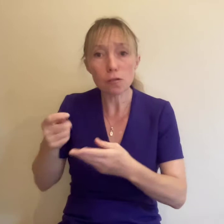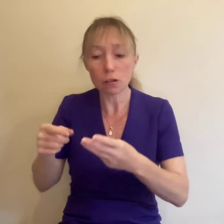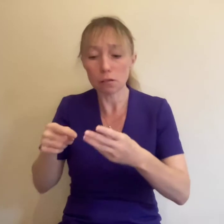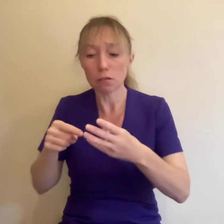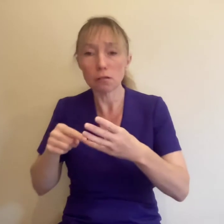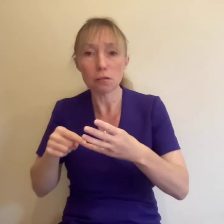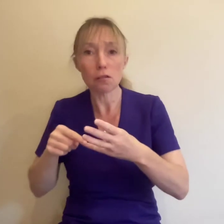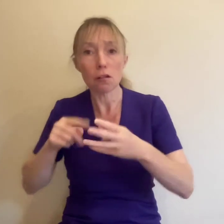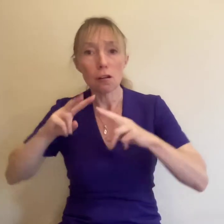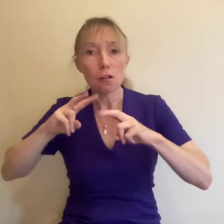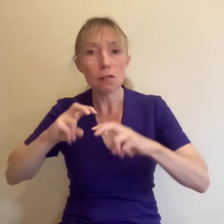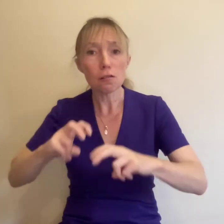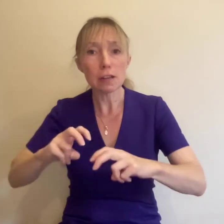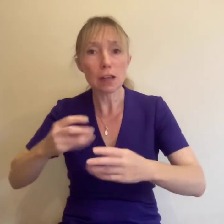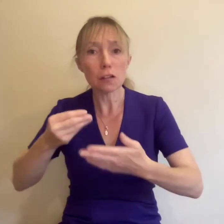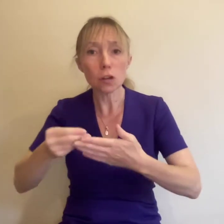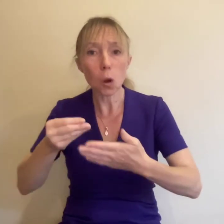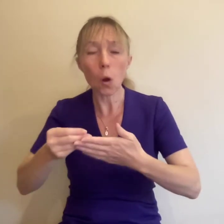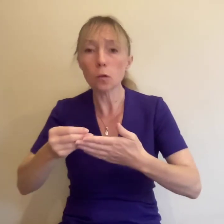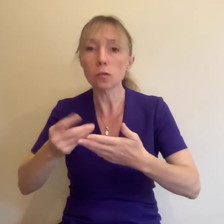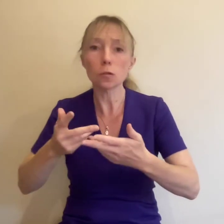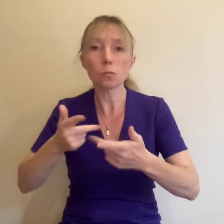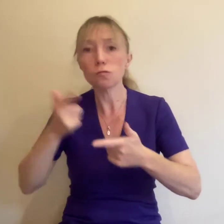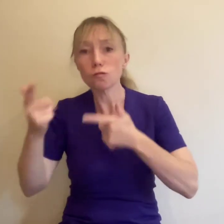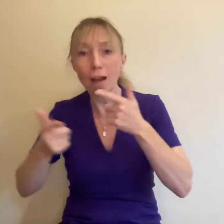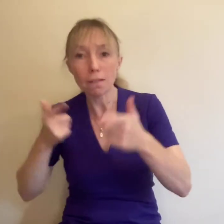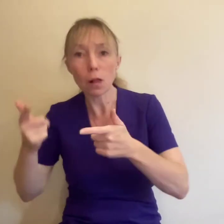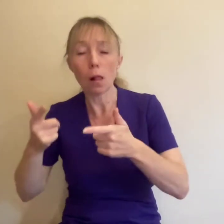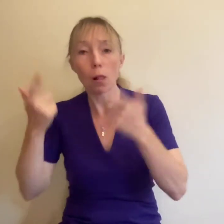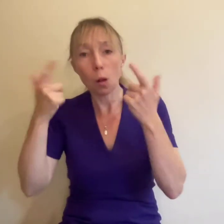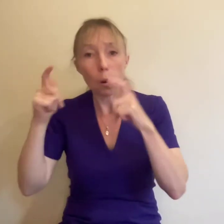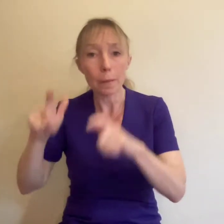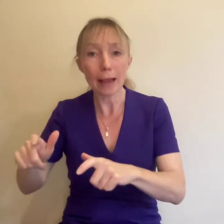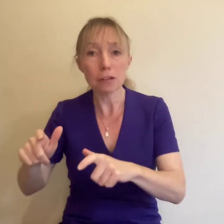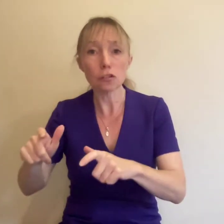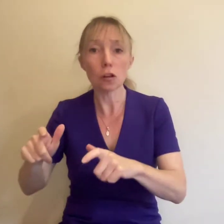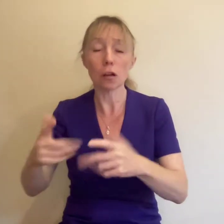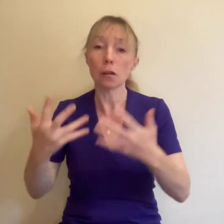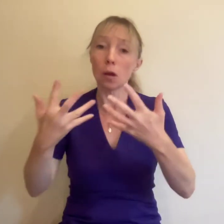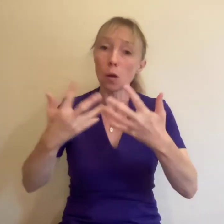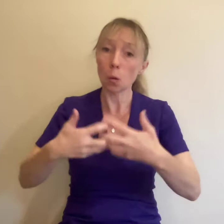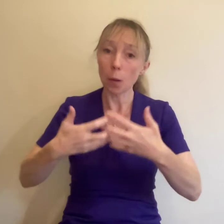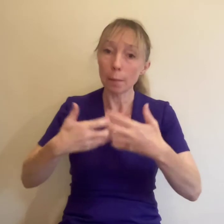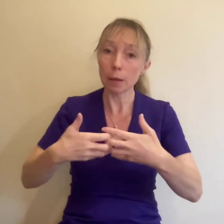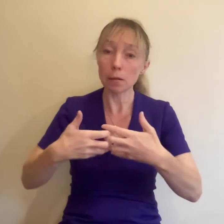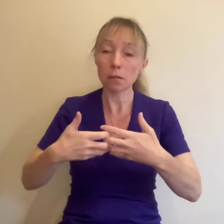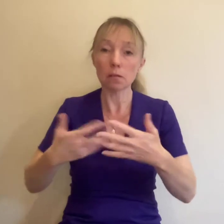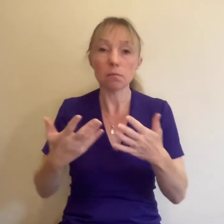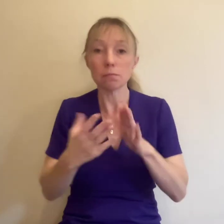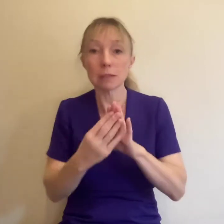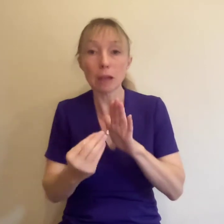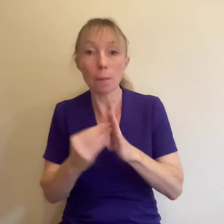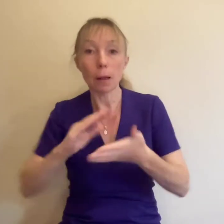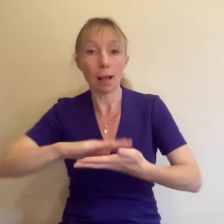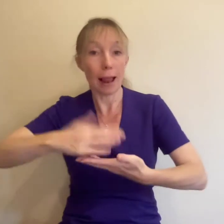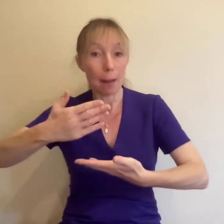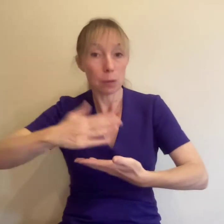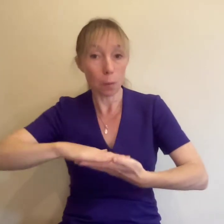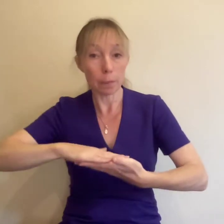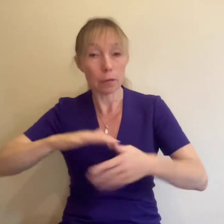costs for travel and accommodation, equipment for example, laptops,